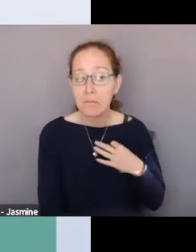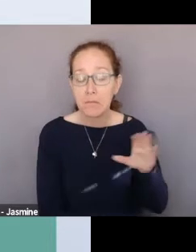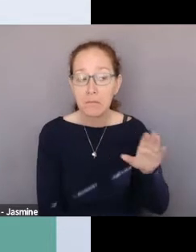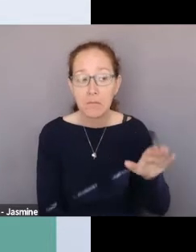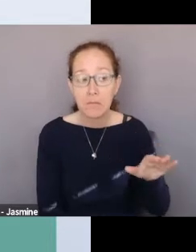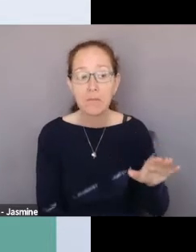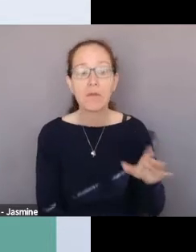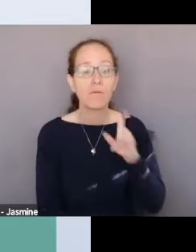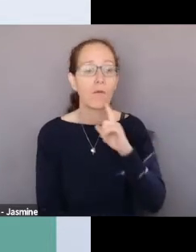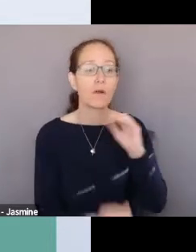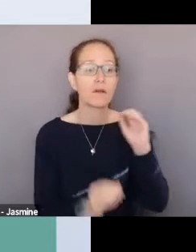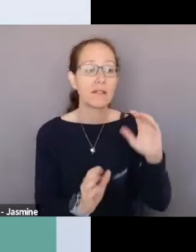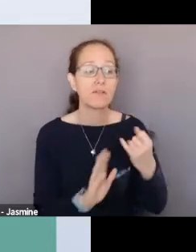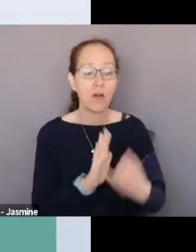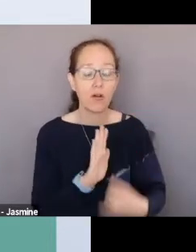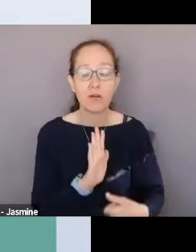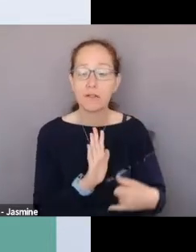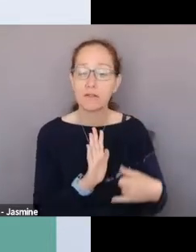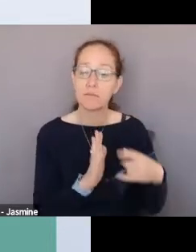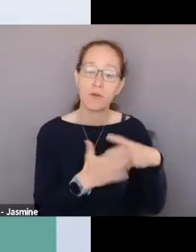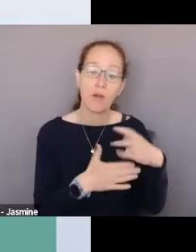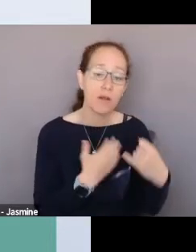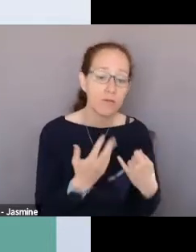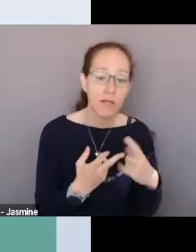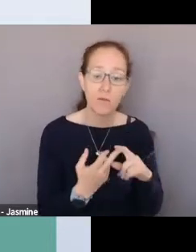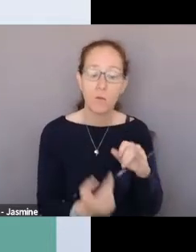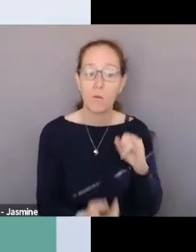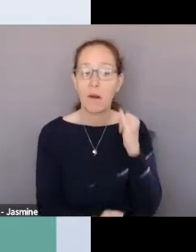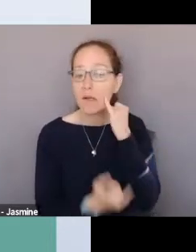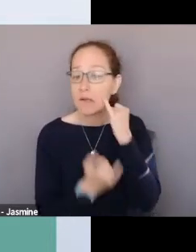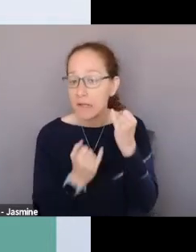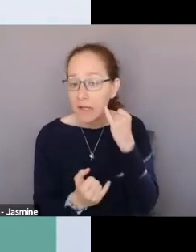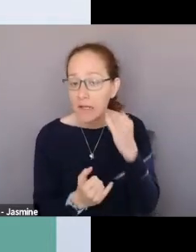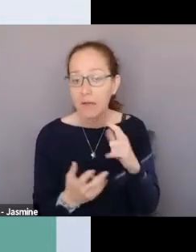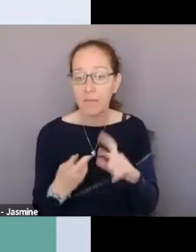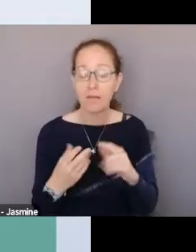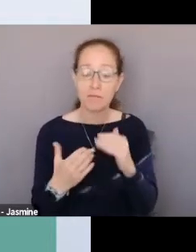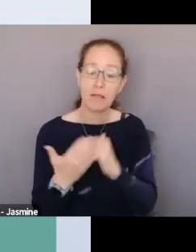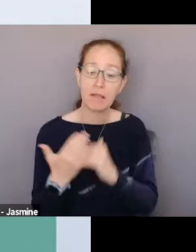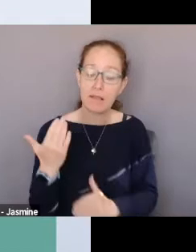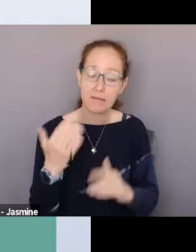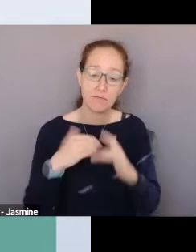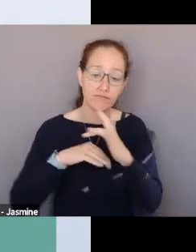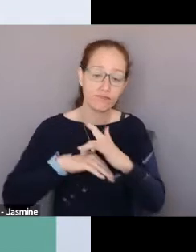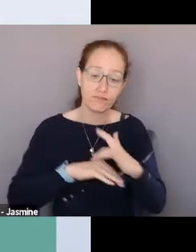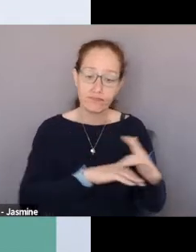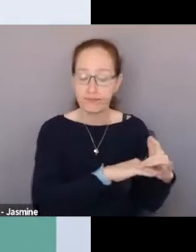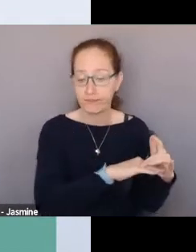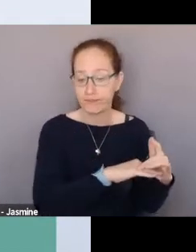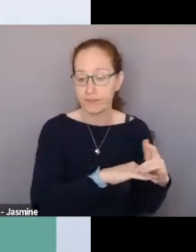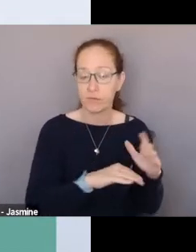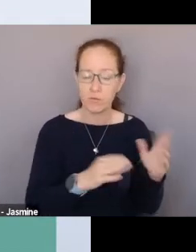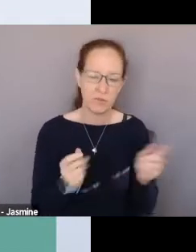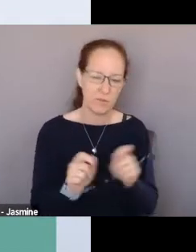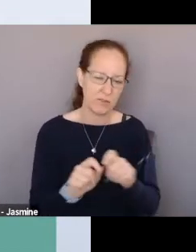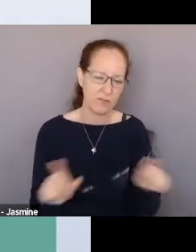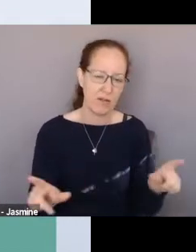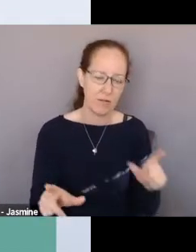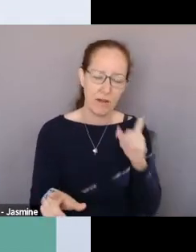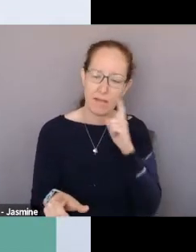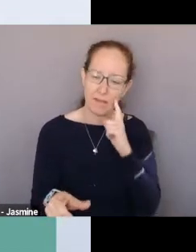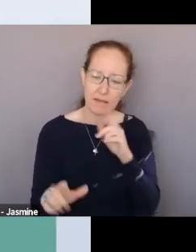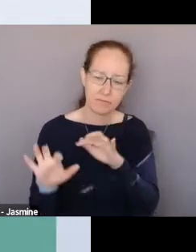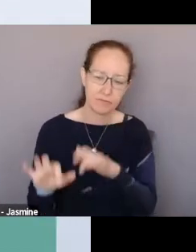project or idea. We have a resource list that we'll be sharing with you. I think Beata will put it into the chat,